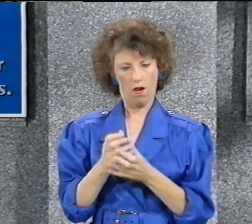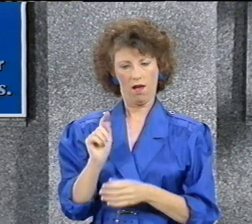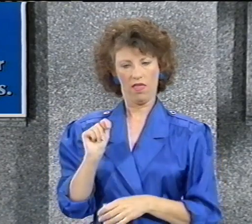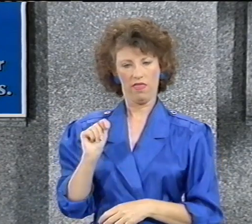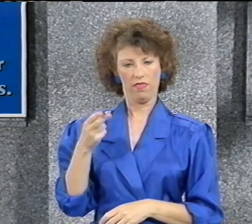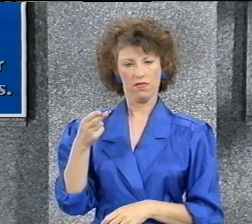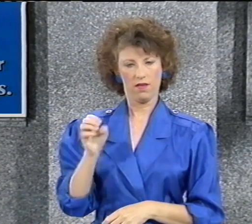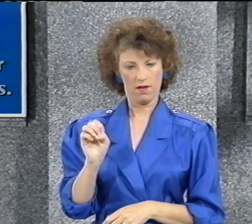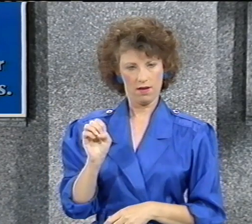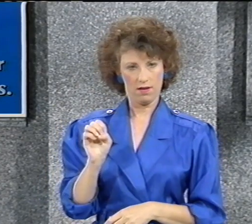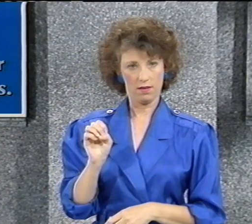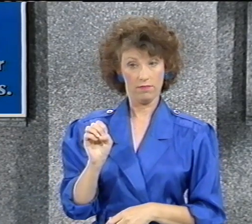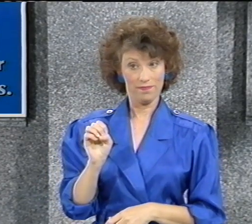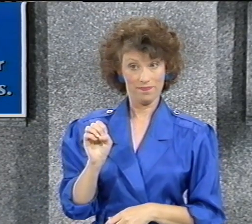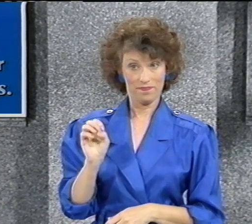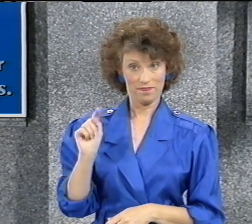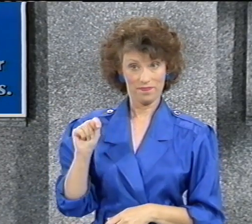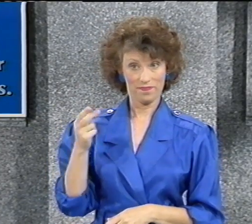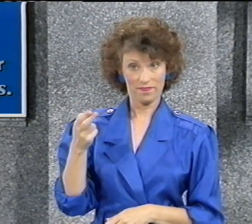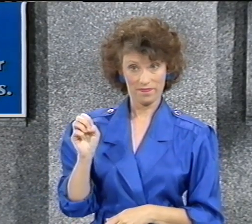its shape or configuration.